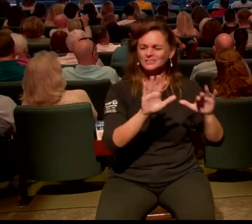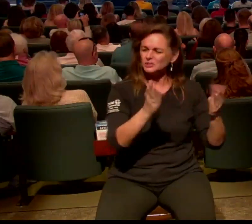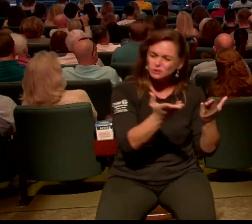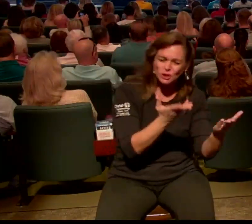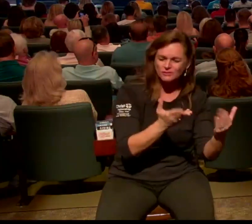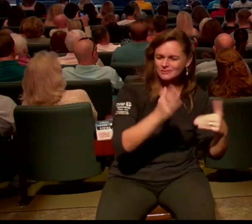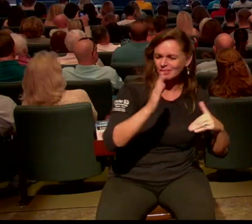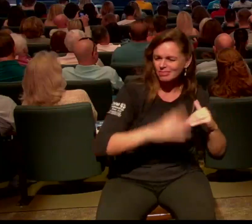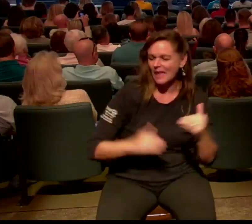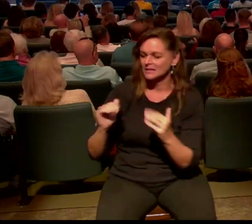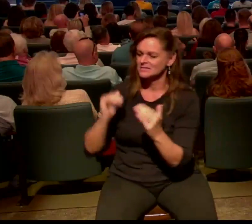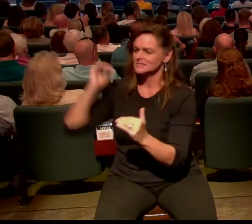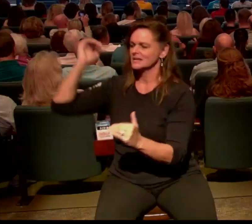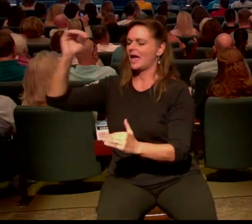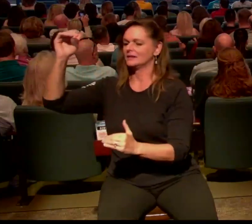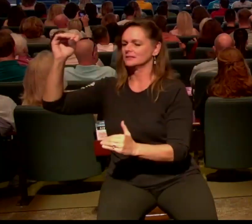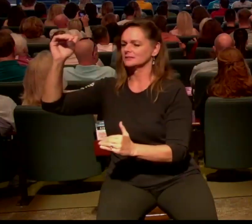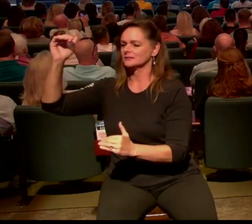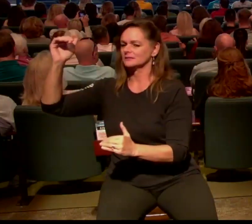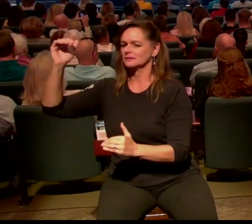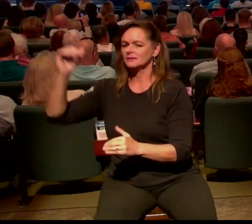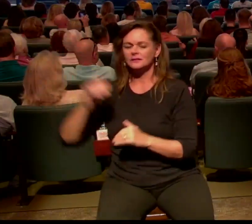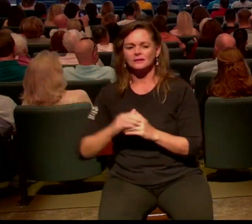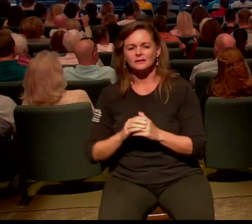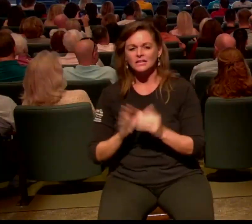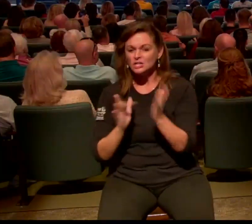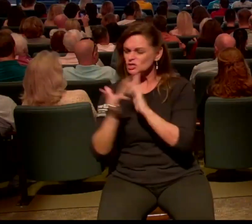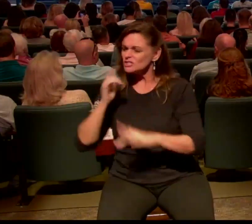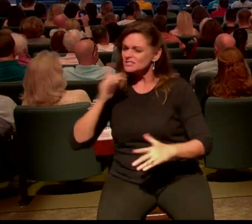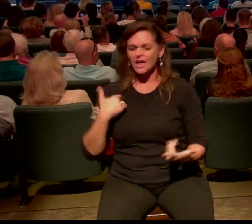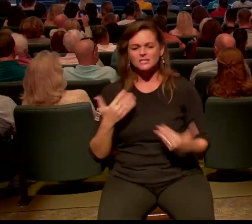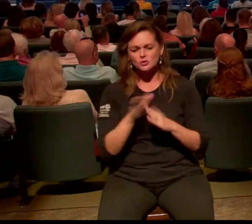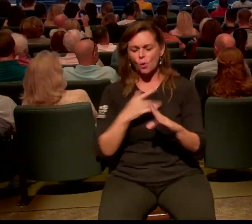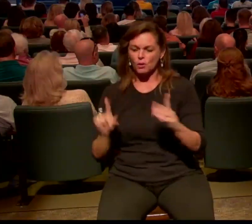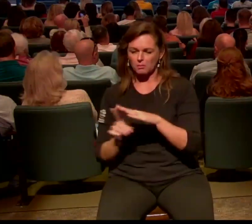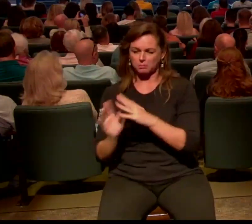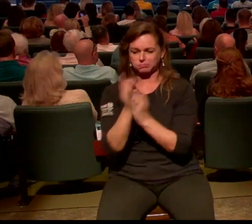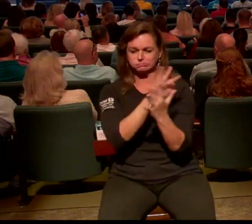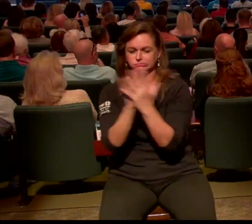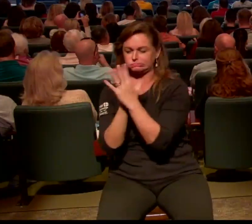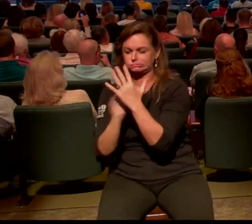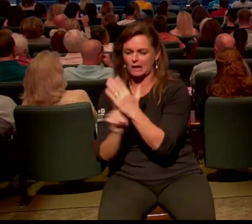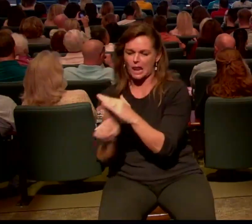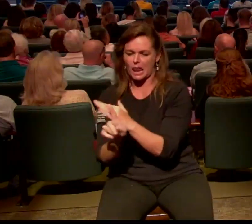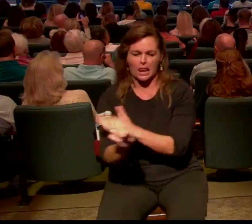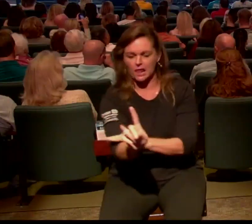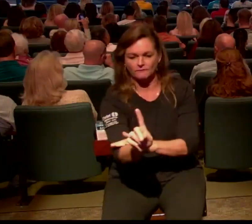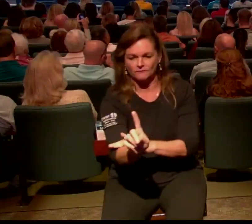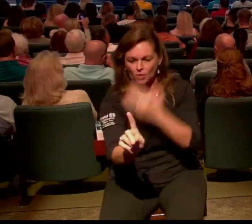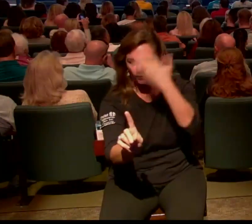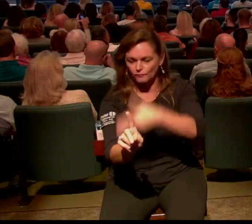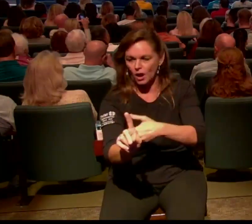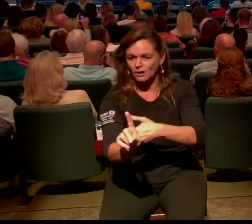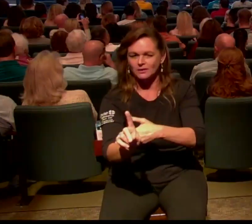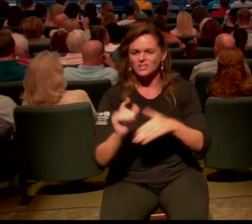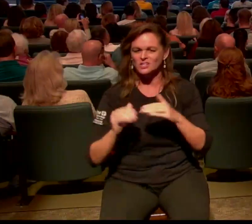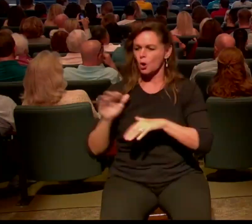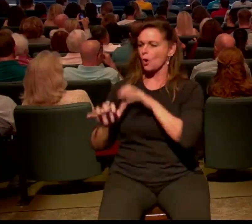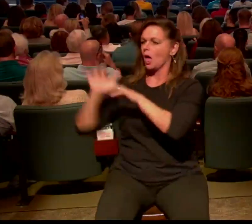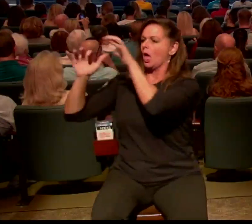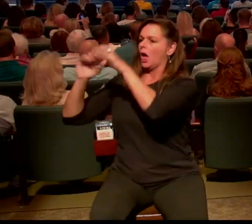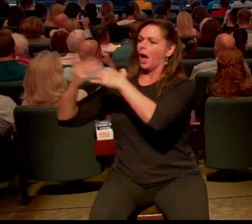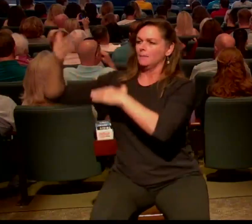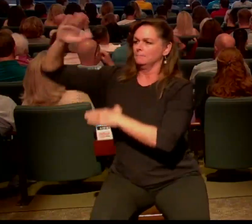don't push your way to the front. Don't sweet talk your way to the top. Put yourself aside and help others get ahead. Don't